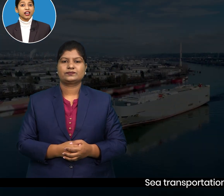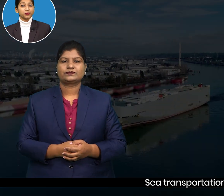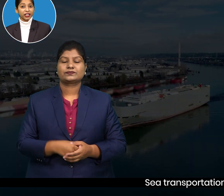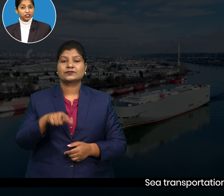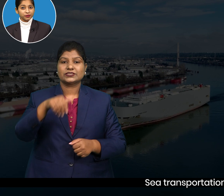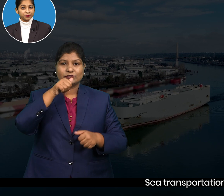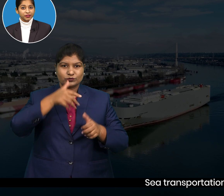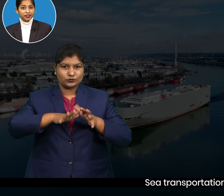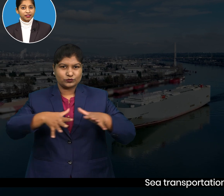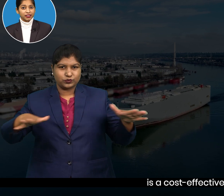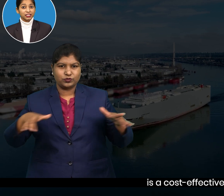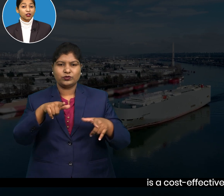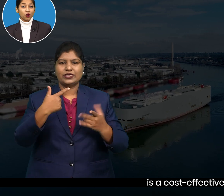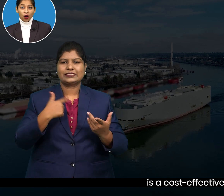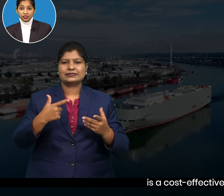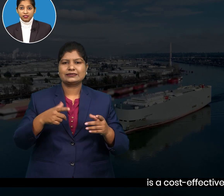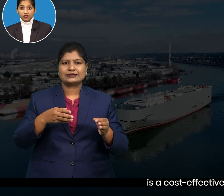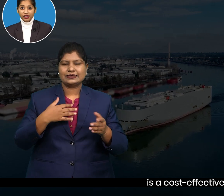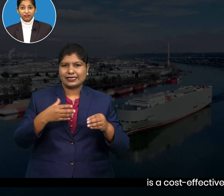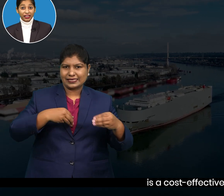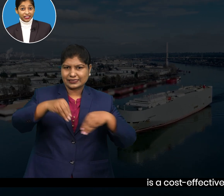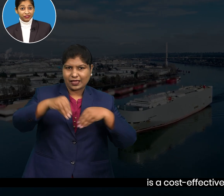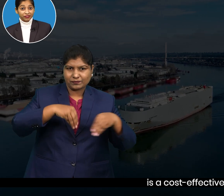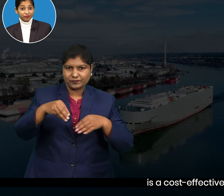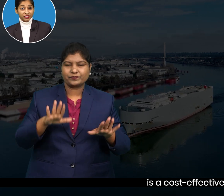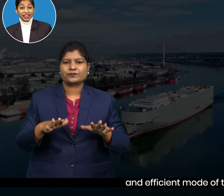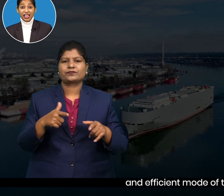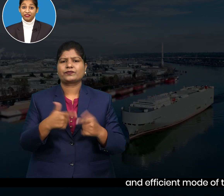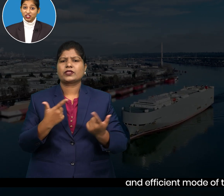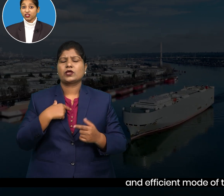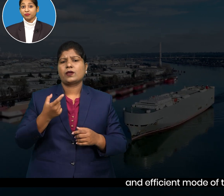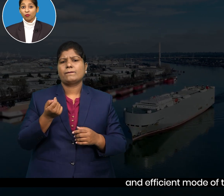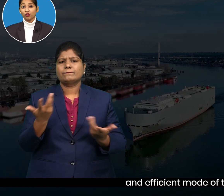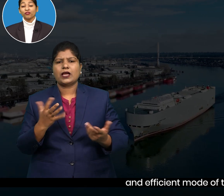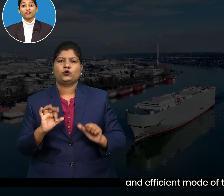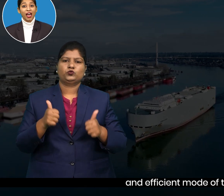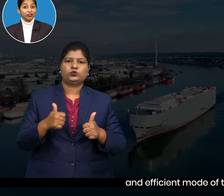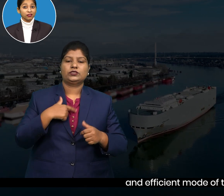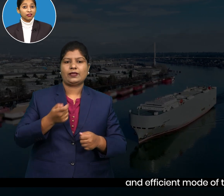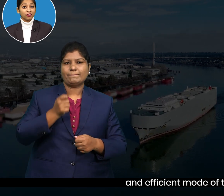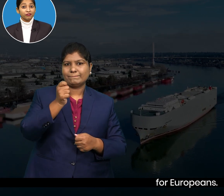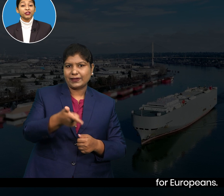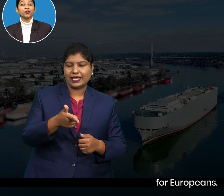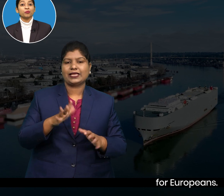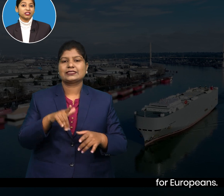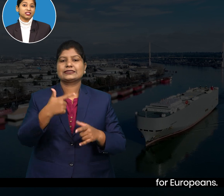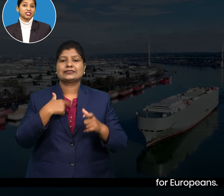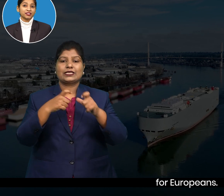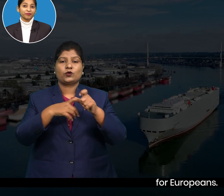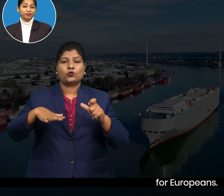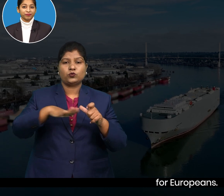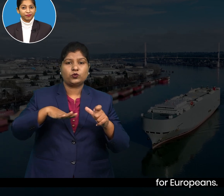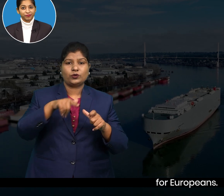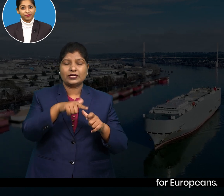Sea transportation is a cost-effective and efficient mode of travel for